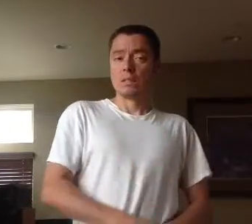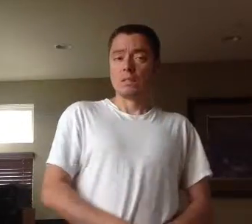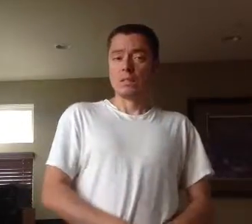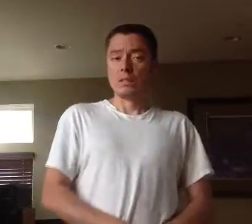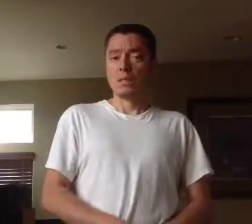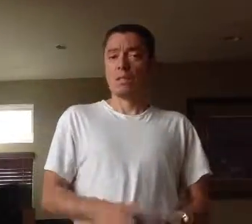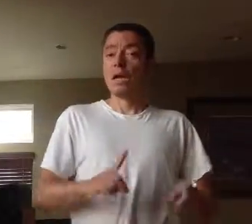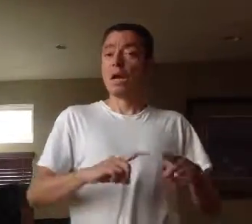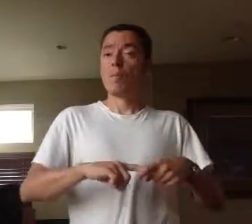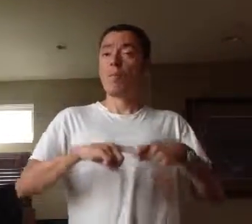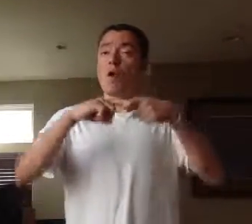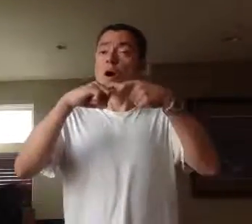Pause.